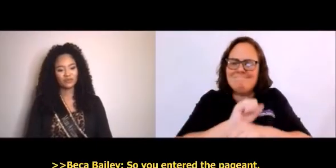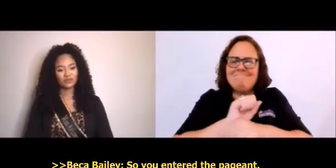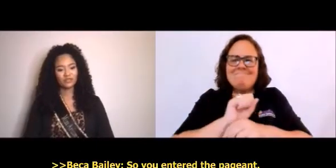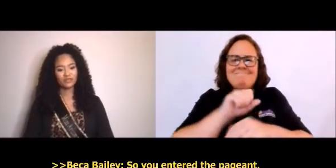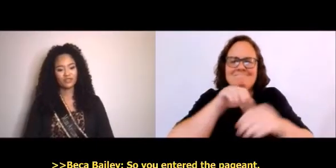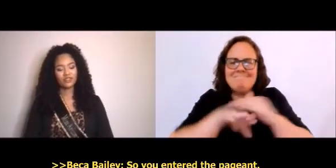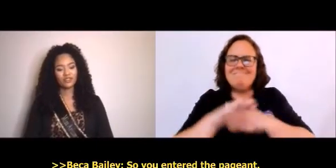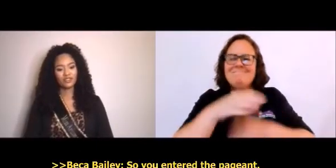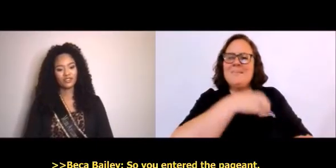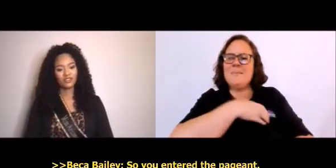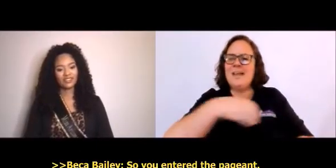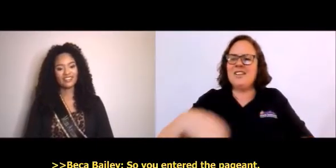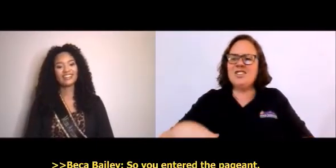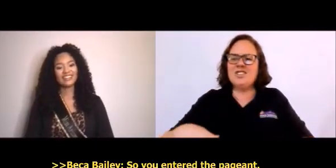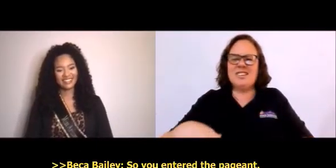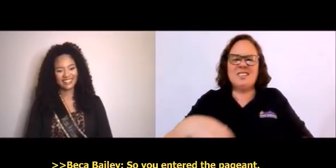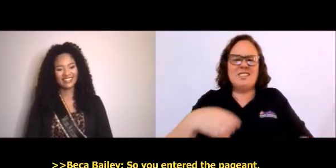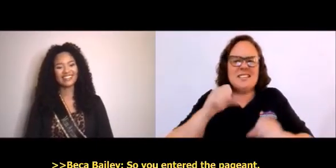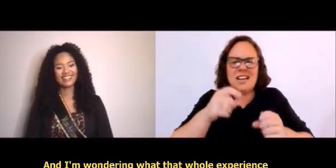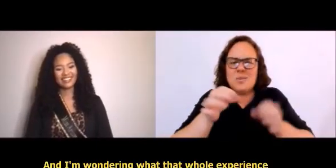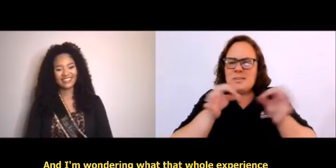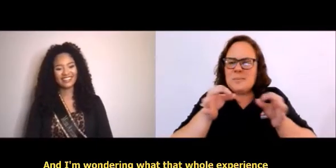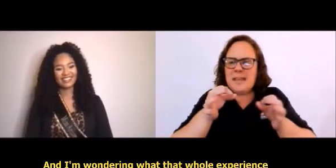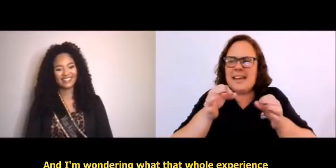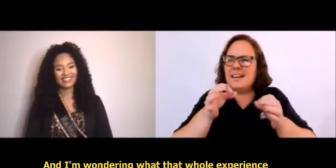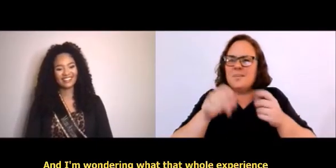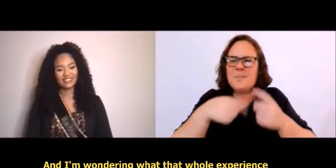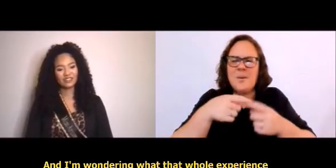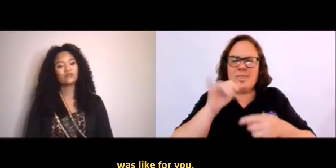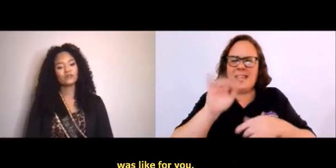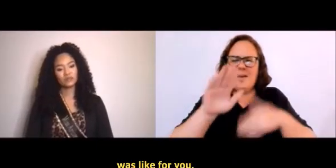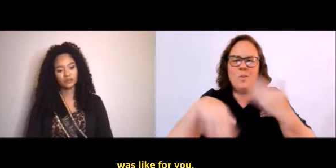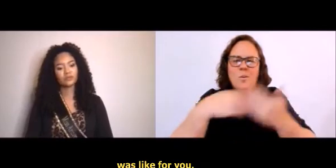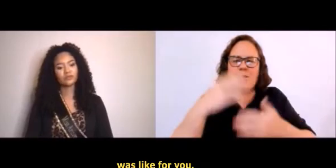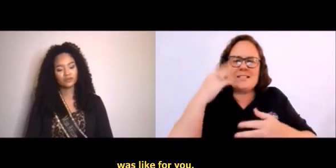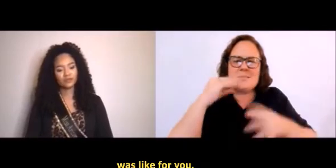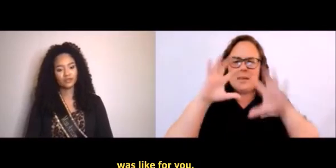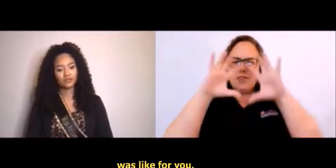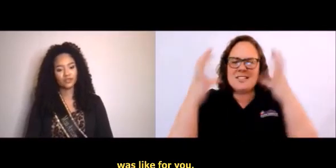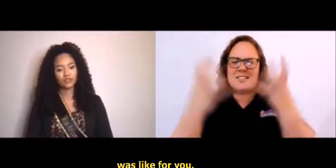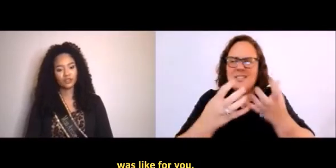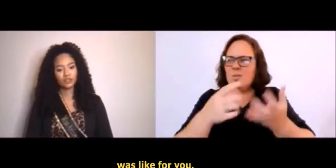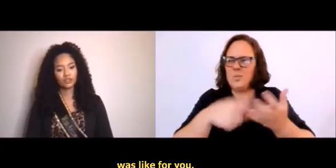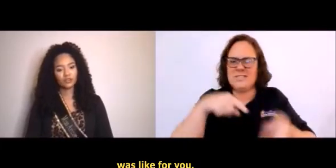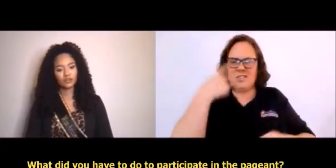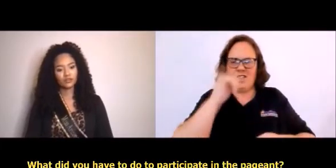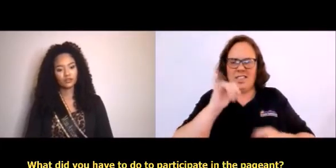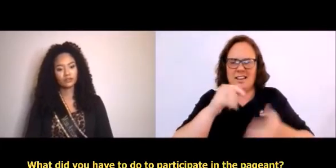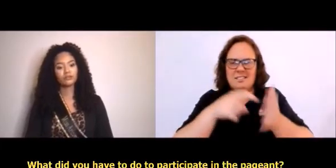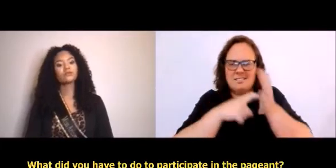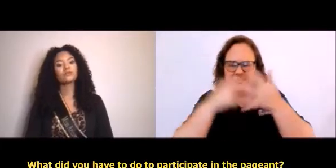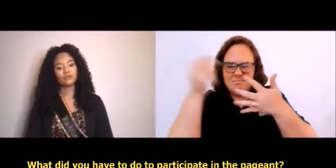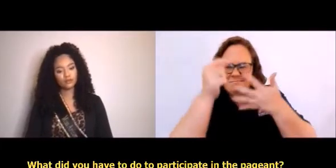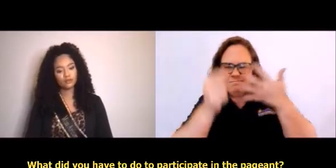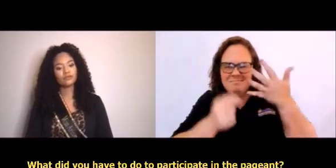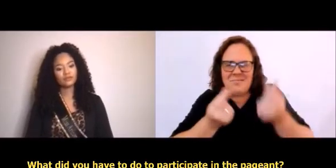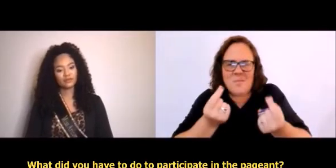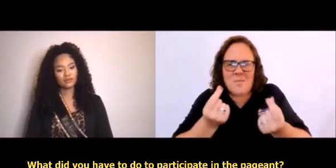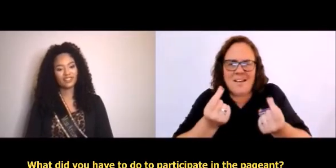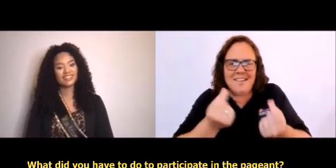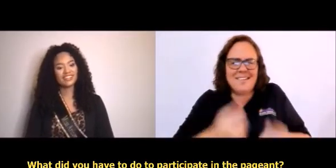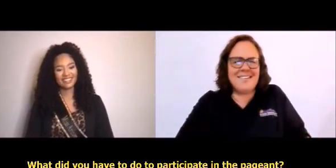So you entered the pageant, and I'm wondering what that whole experience was like for you. What did you have to do